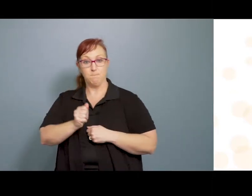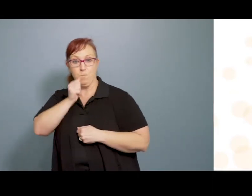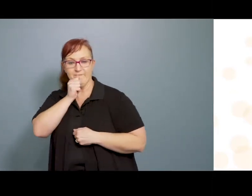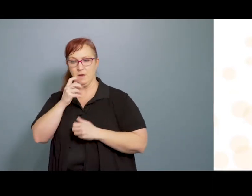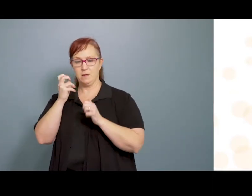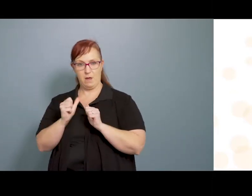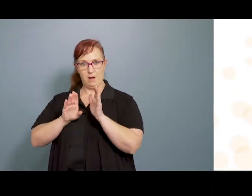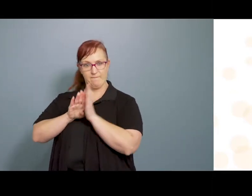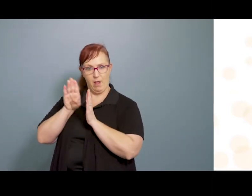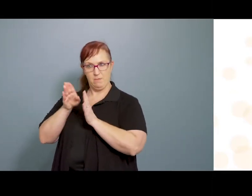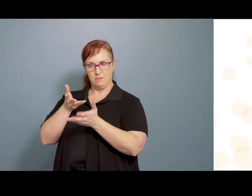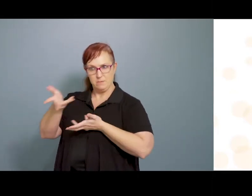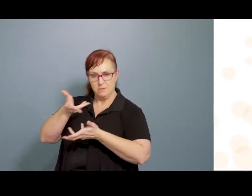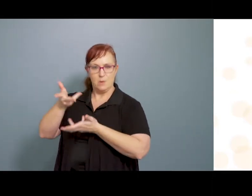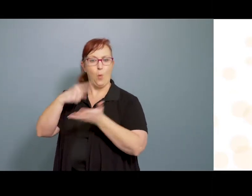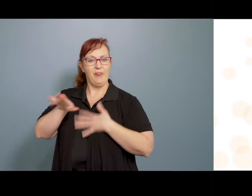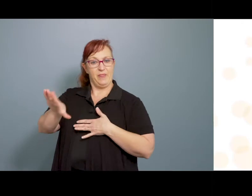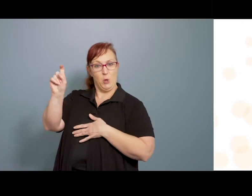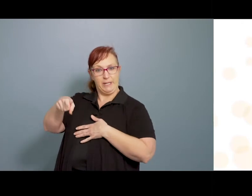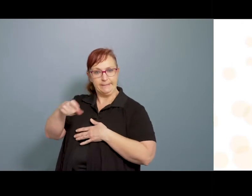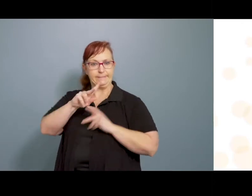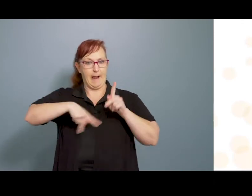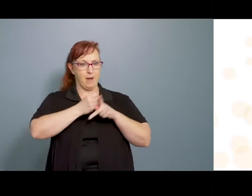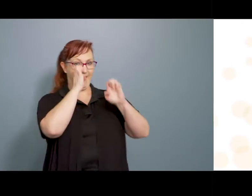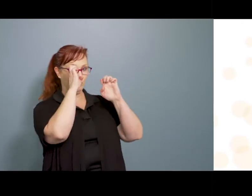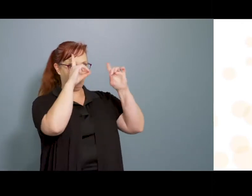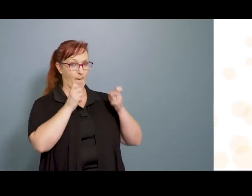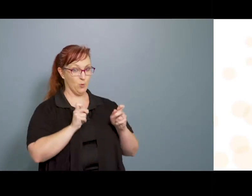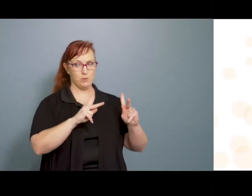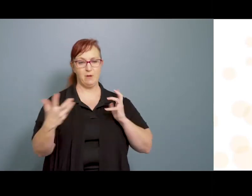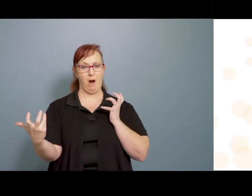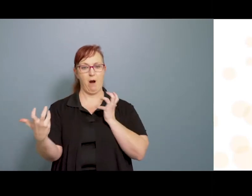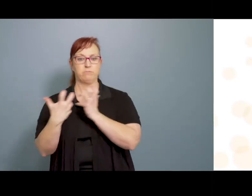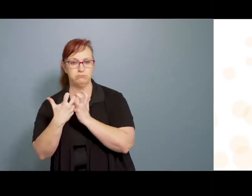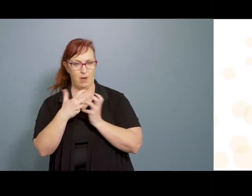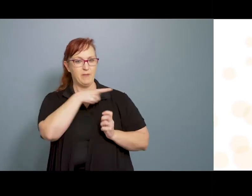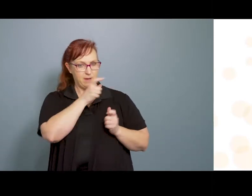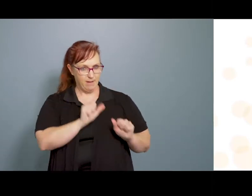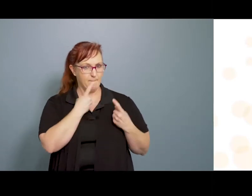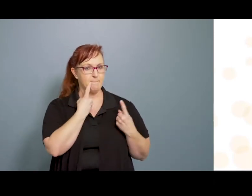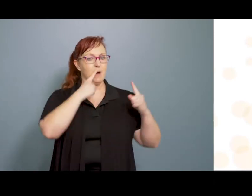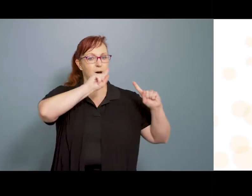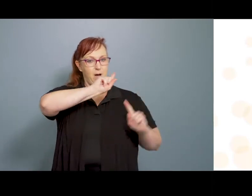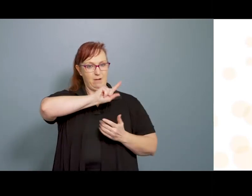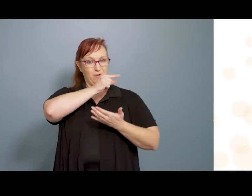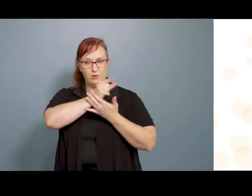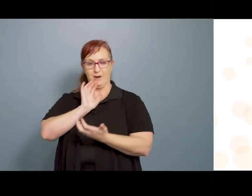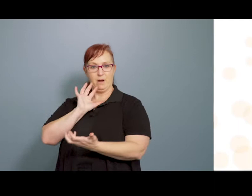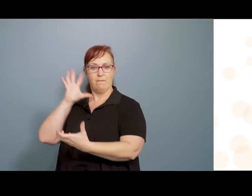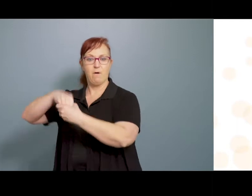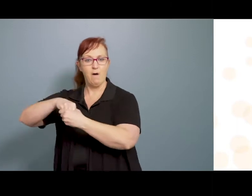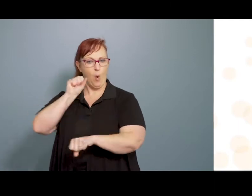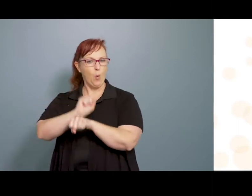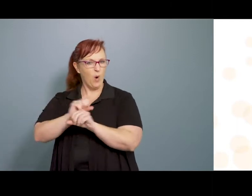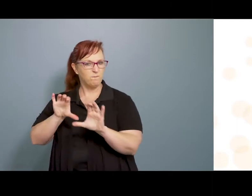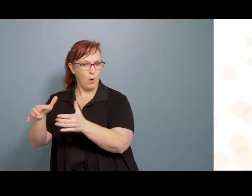of physical facilities and the kinds of educational opportunities for our students to truly be valued in the workforce to come.